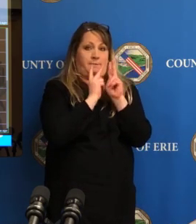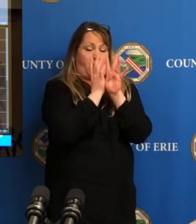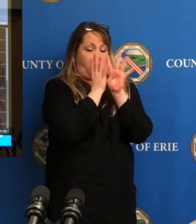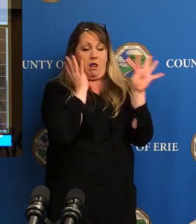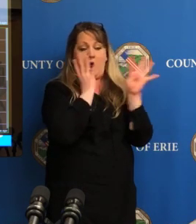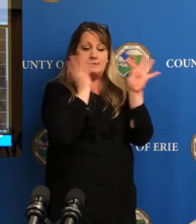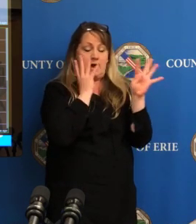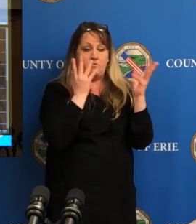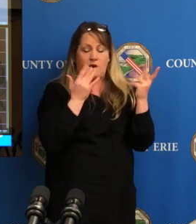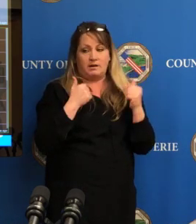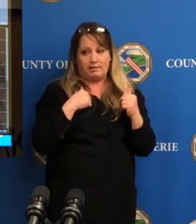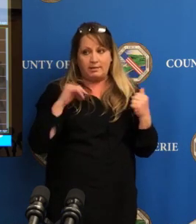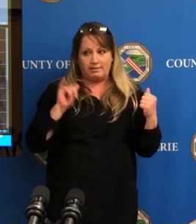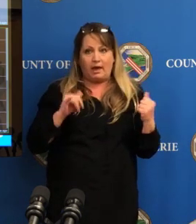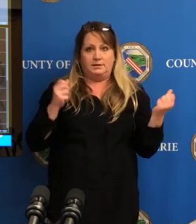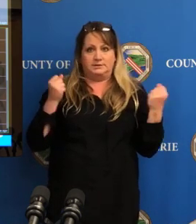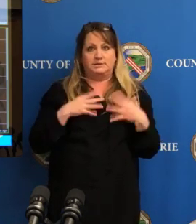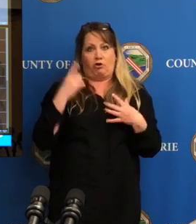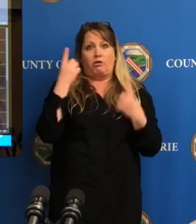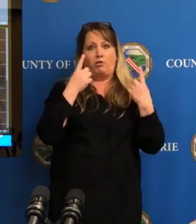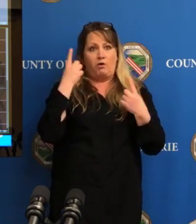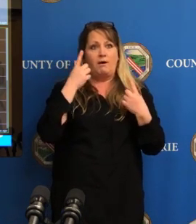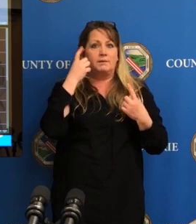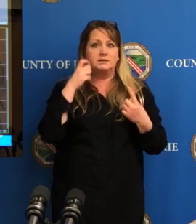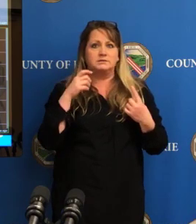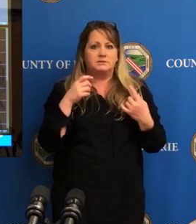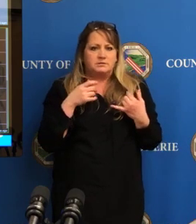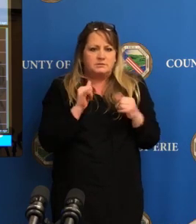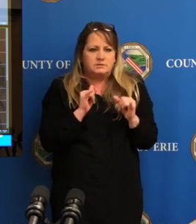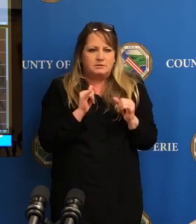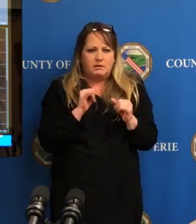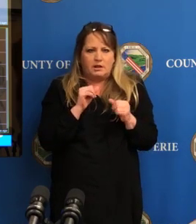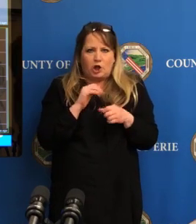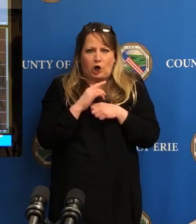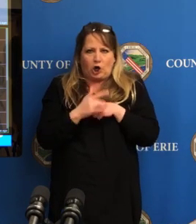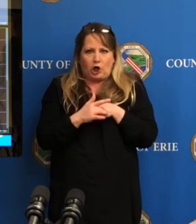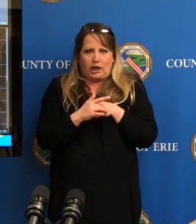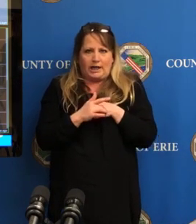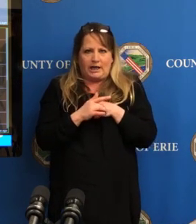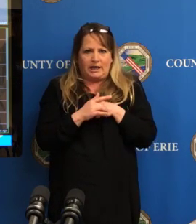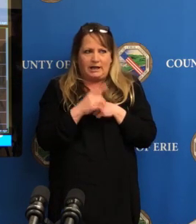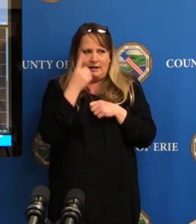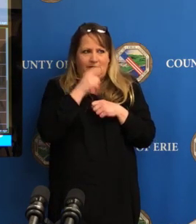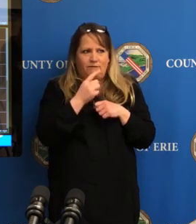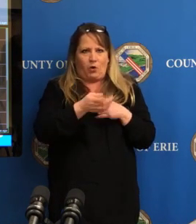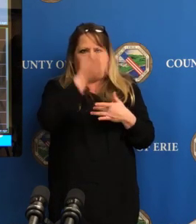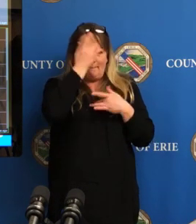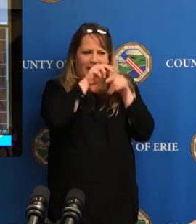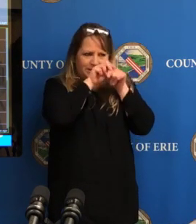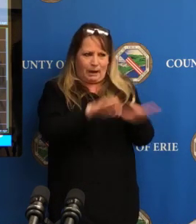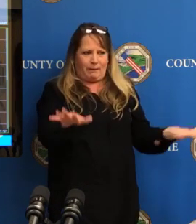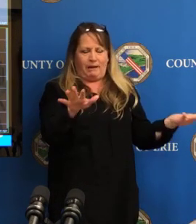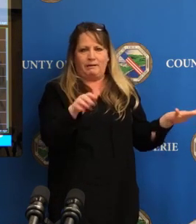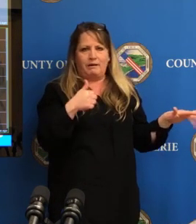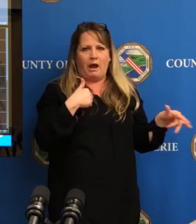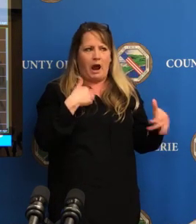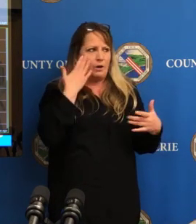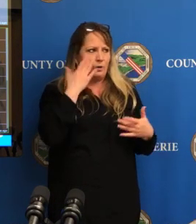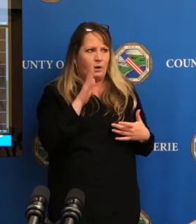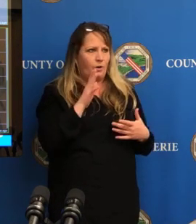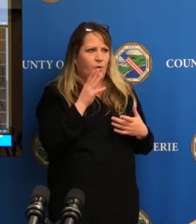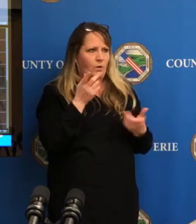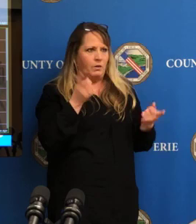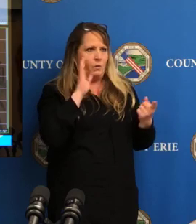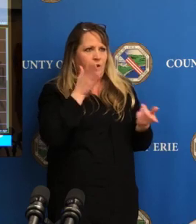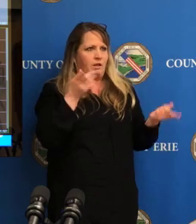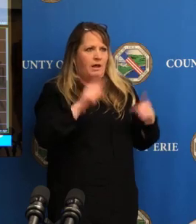And that's a scary thought because this is still early in a pandemic. And if you I don't know where they're going to be 2 weeks from